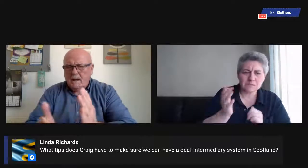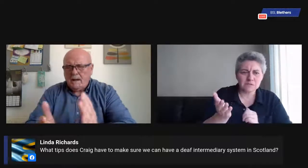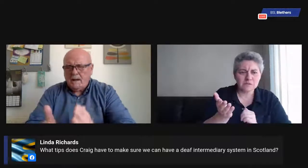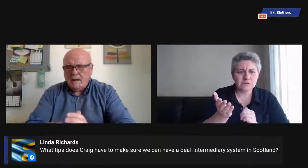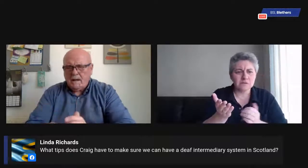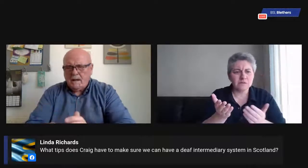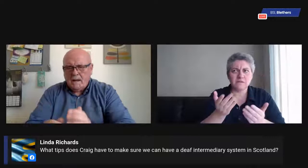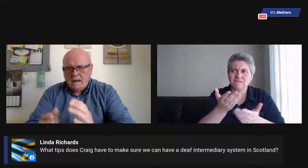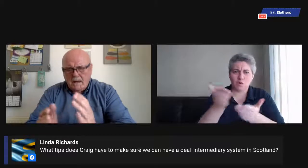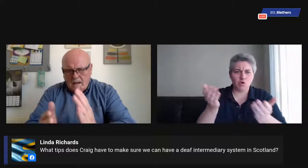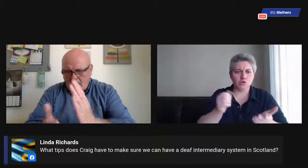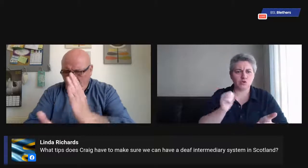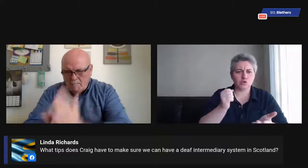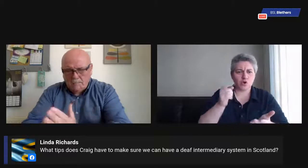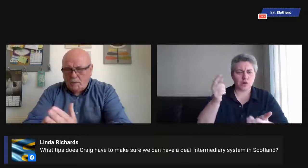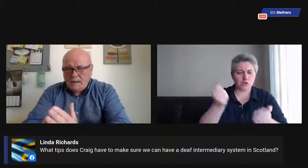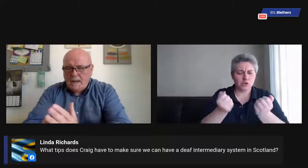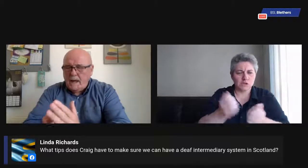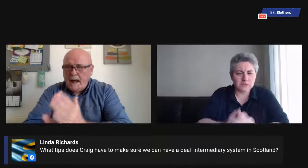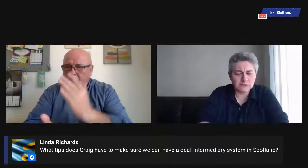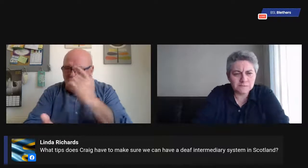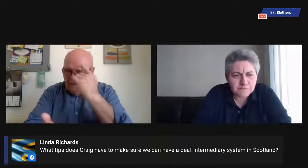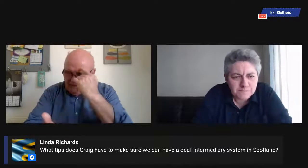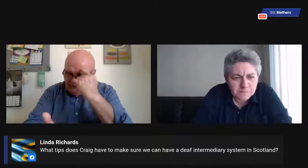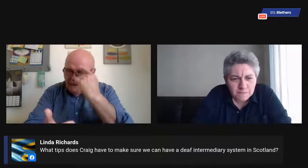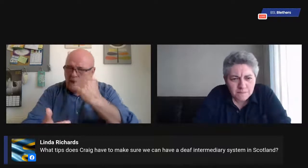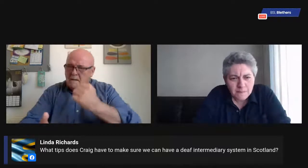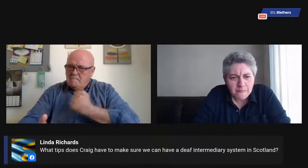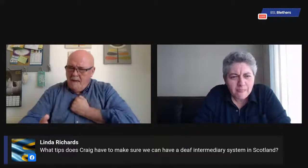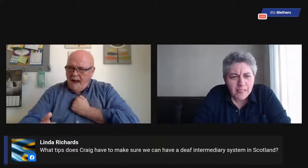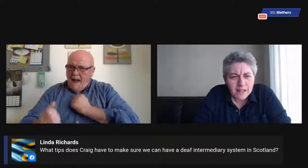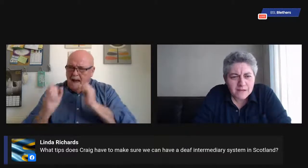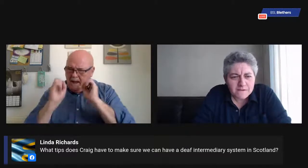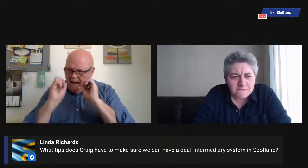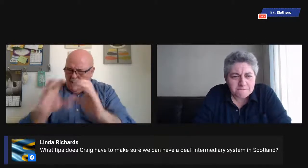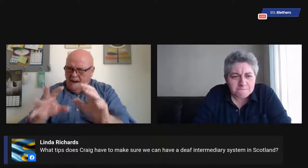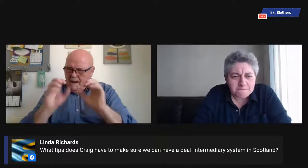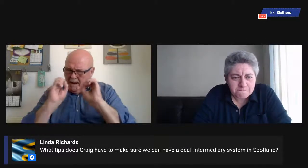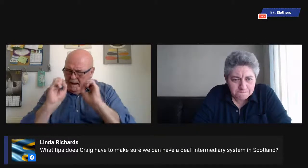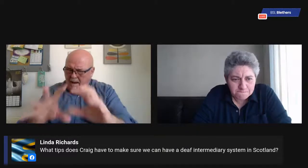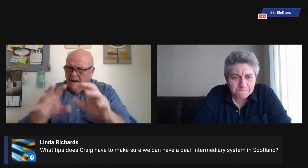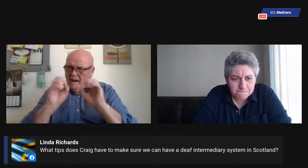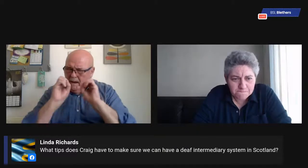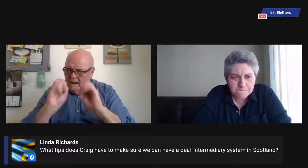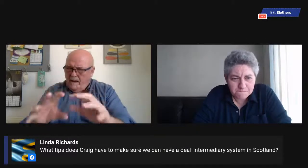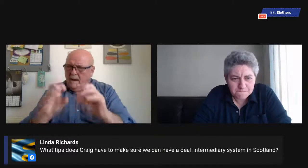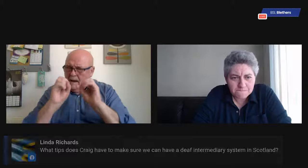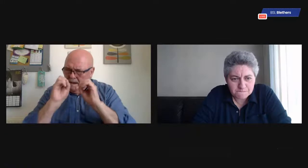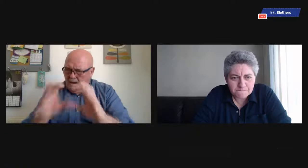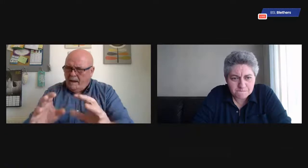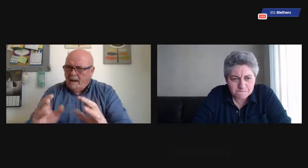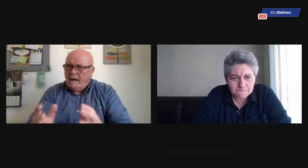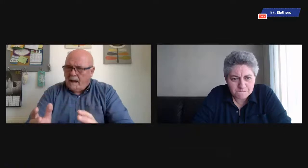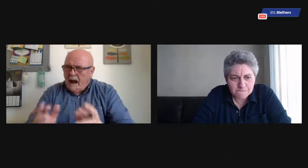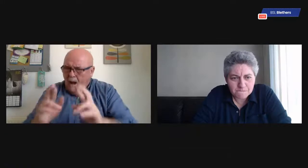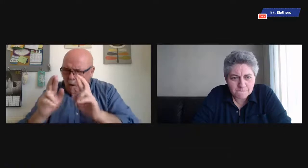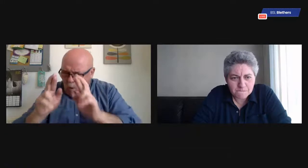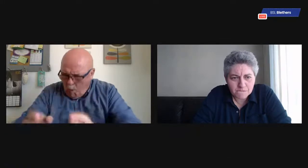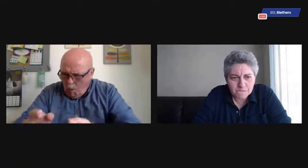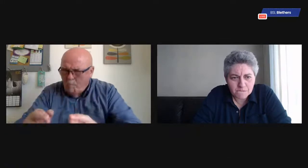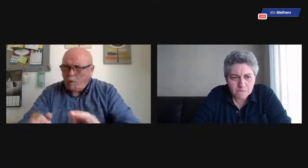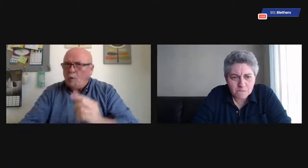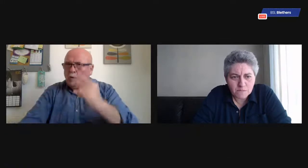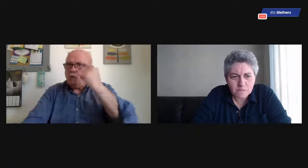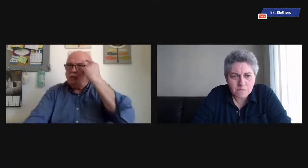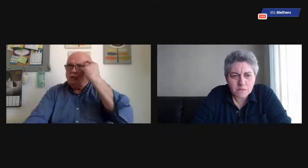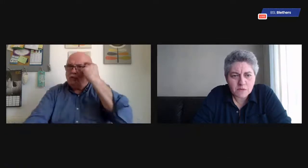a deaf intermediary in Scotland? Oh, I'm absolutely sure, and everything that I'm saying and I have